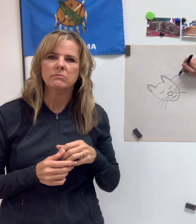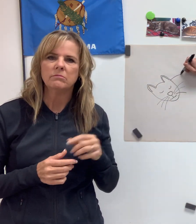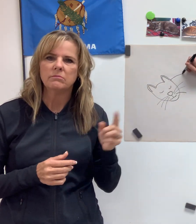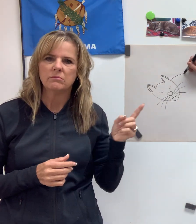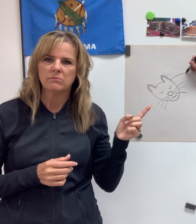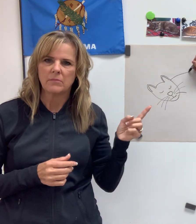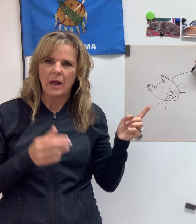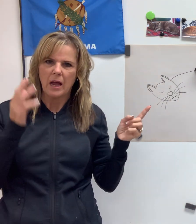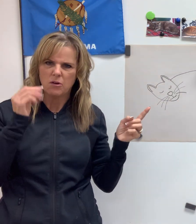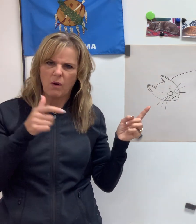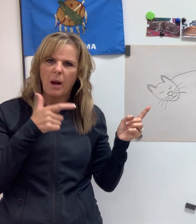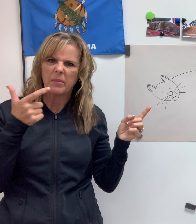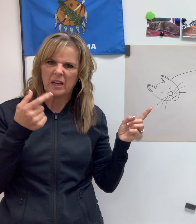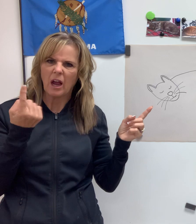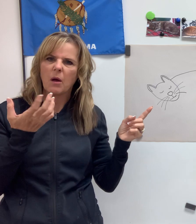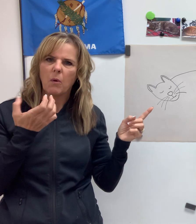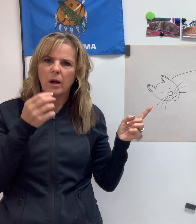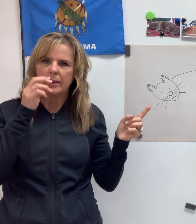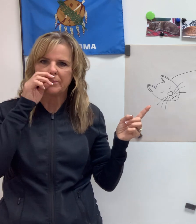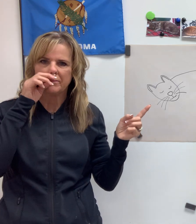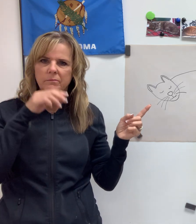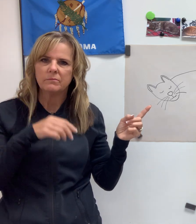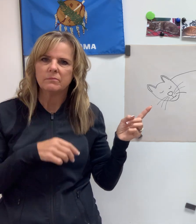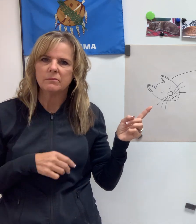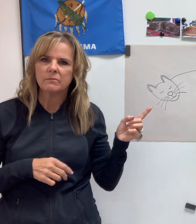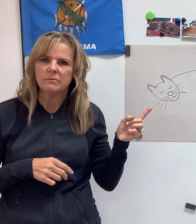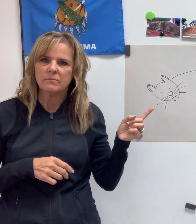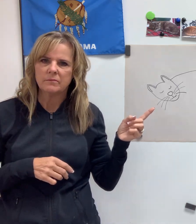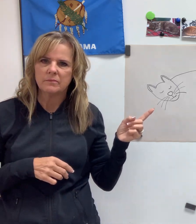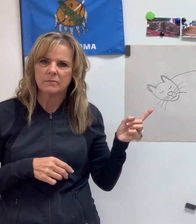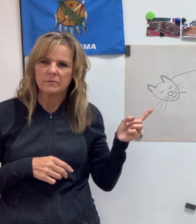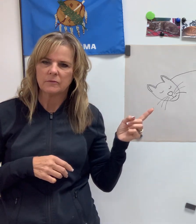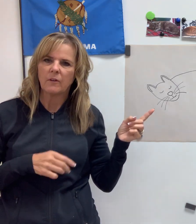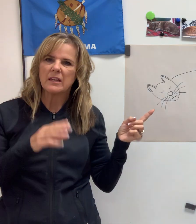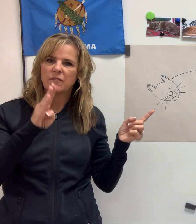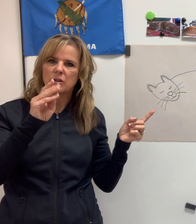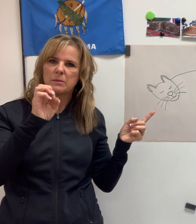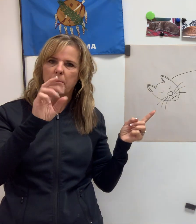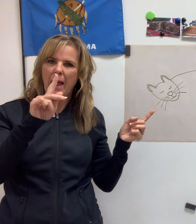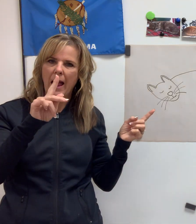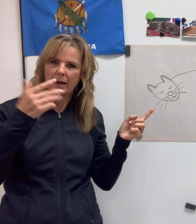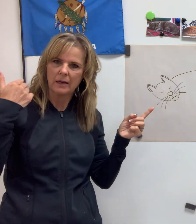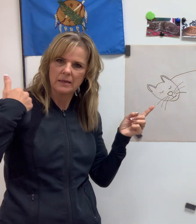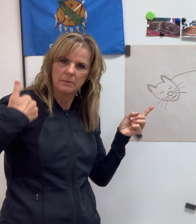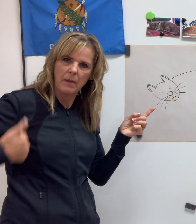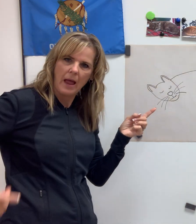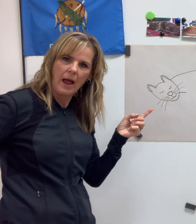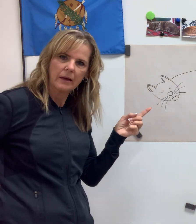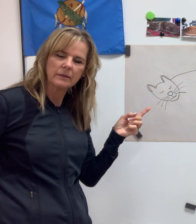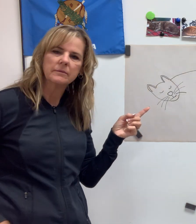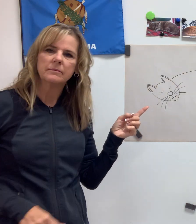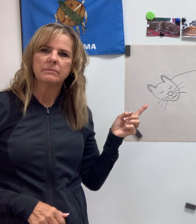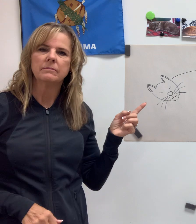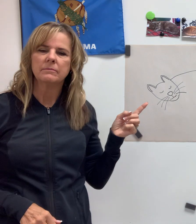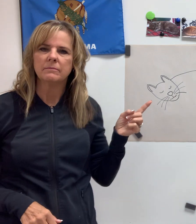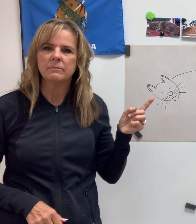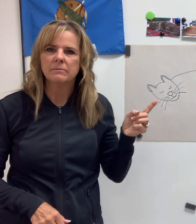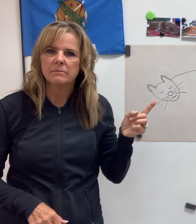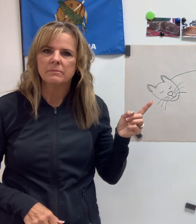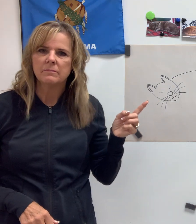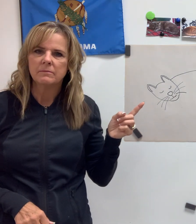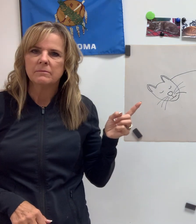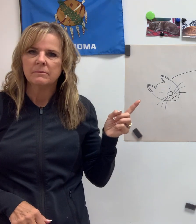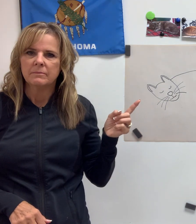I know how big I want, and I'm just going to make a curve line for his back. So I made this curved line for his